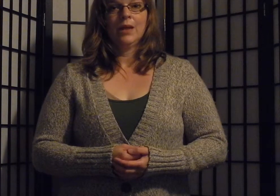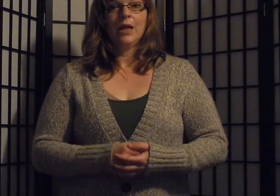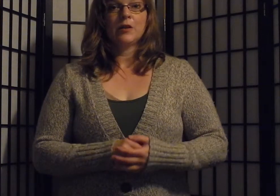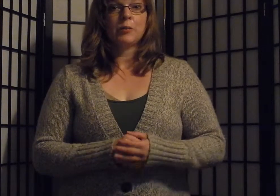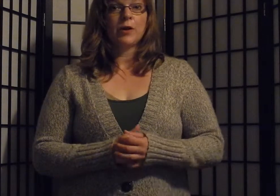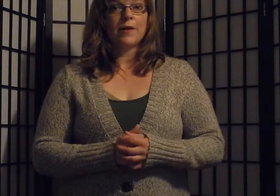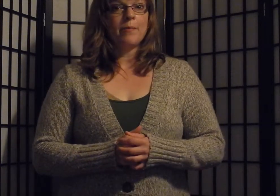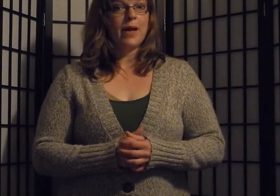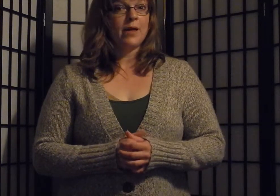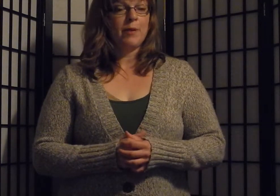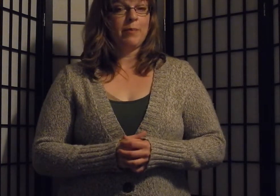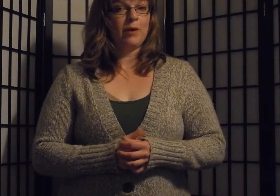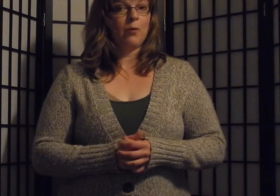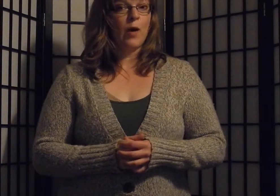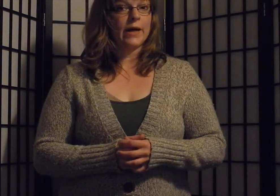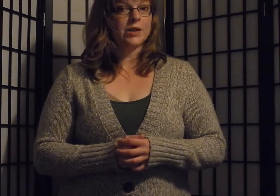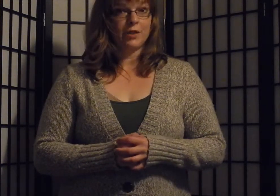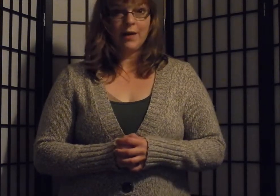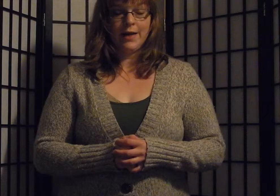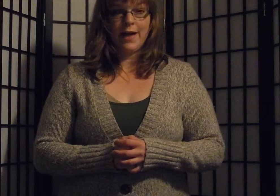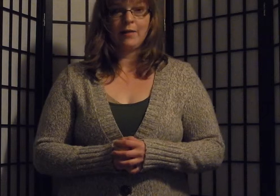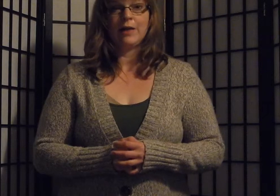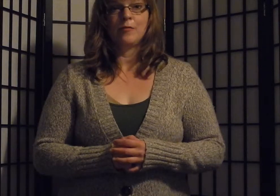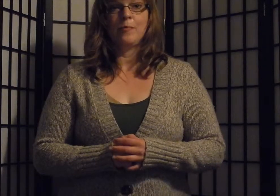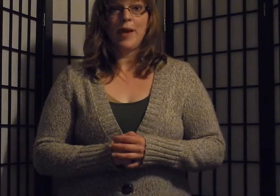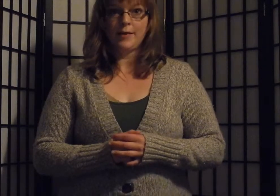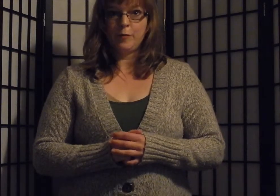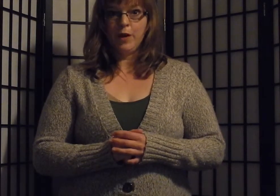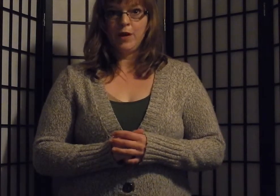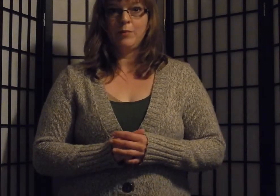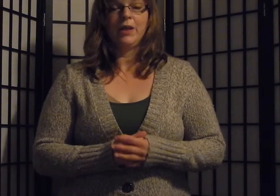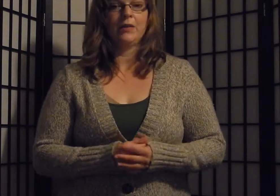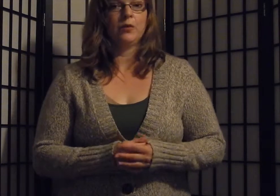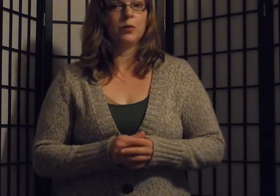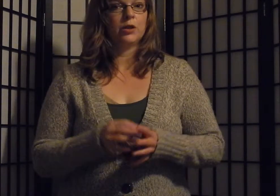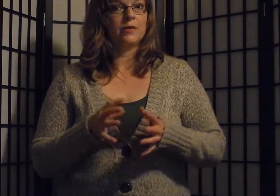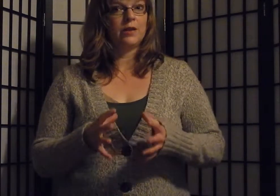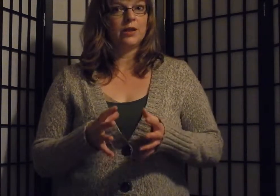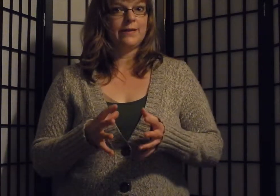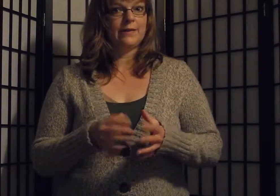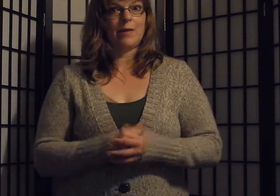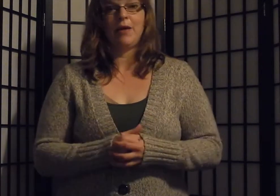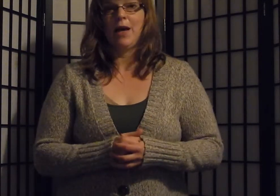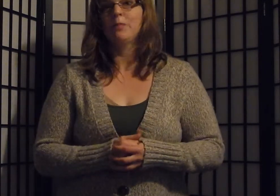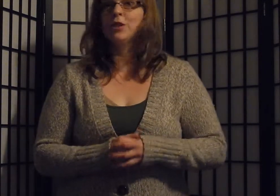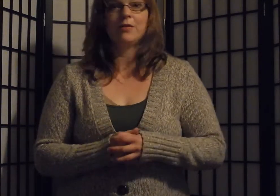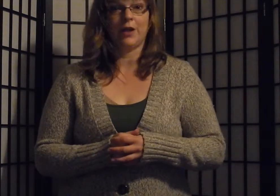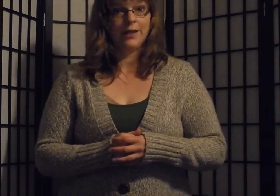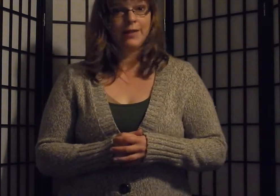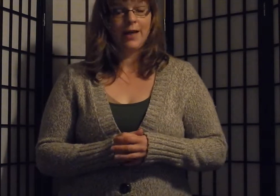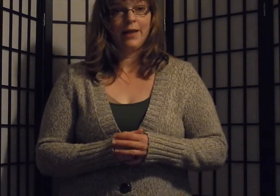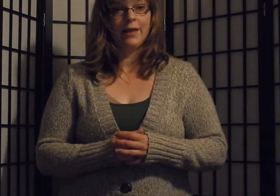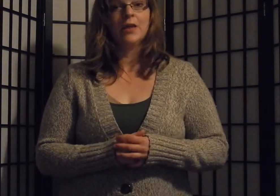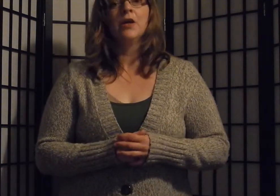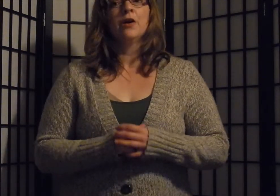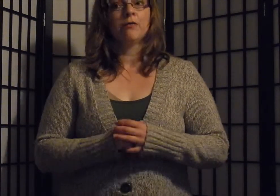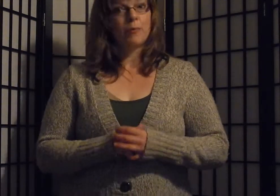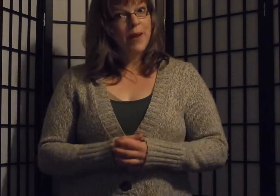A sport that many people are watching right now is baseball because the World Series is coming up, which is very exciting for